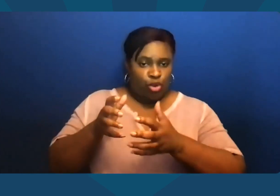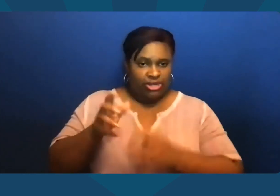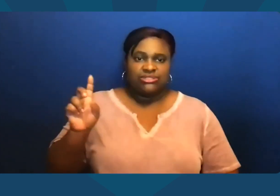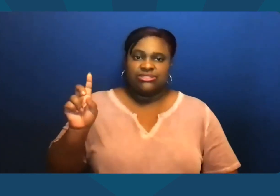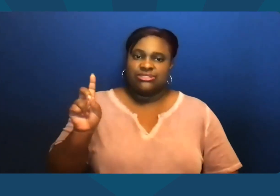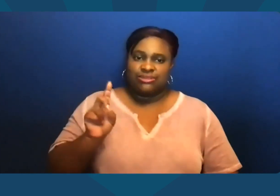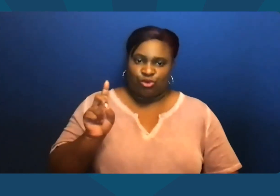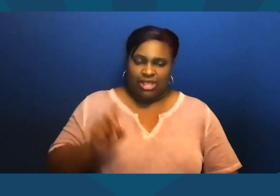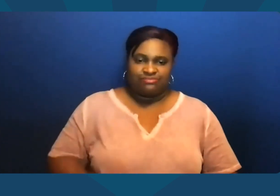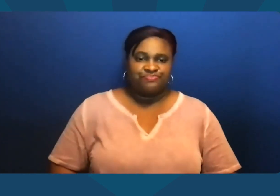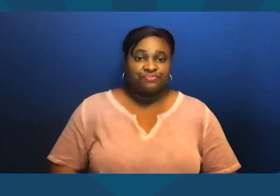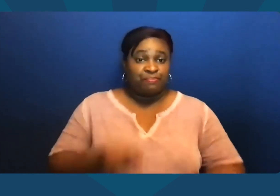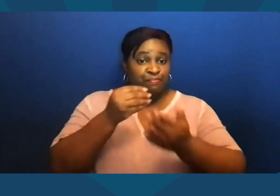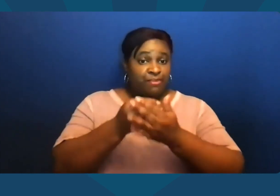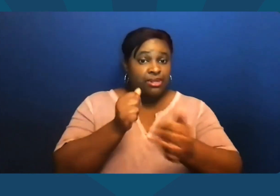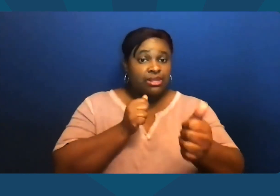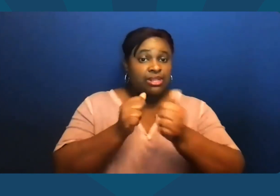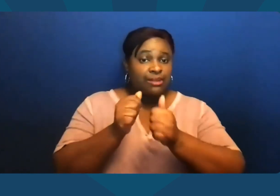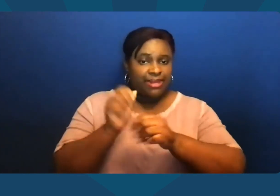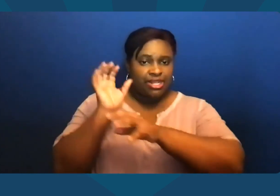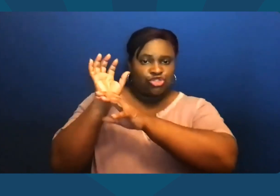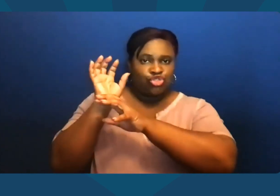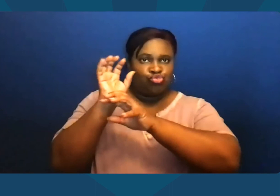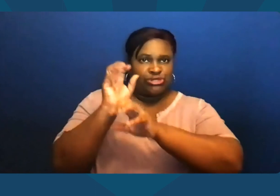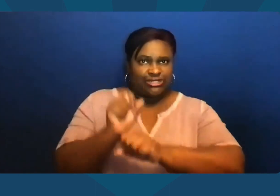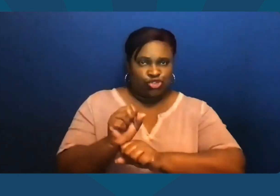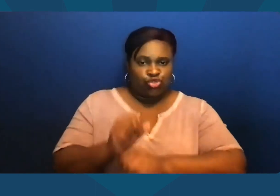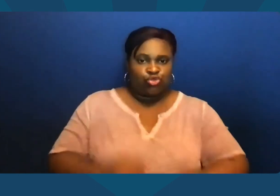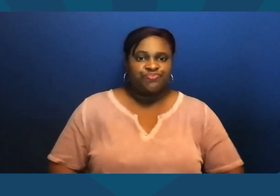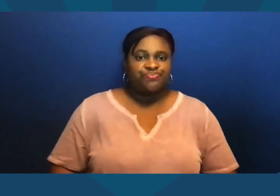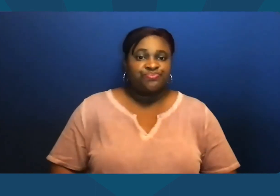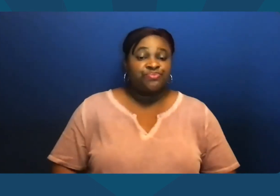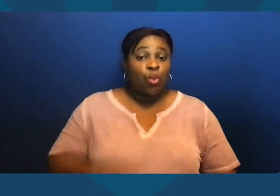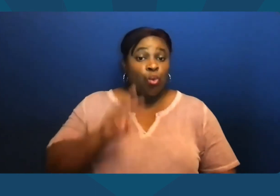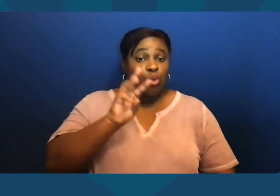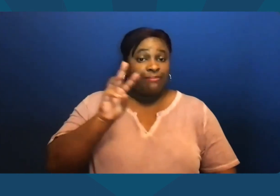Party, Democratic. Campaign funding, traditional.